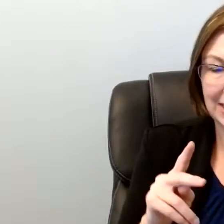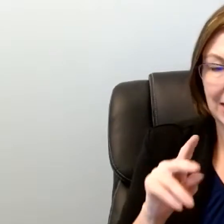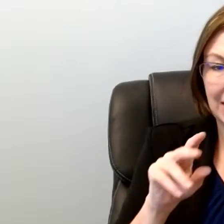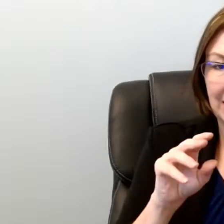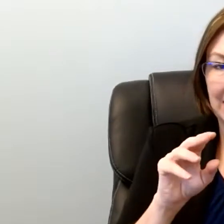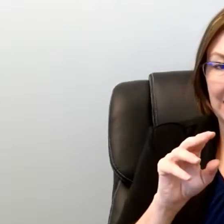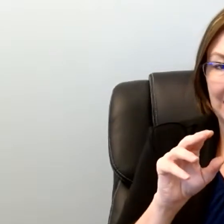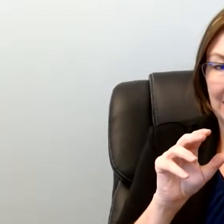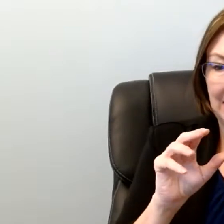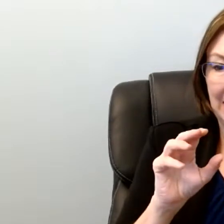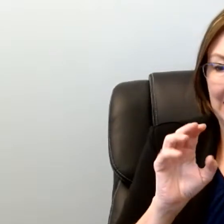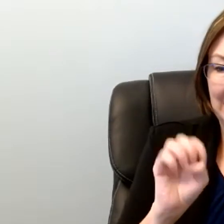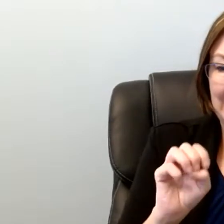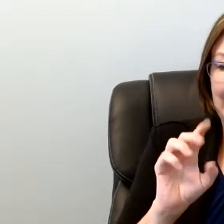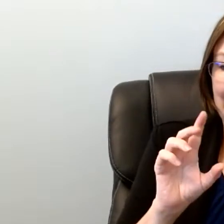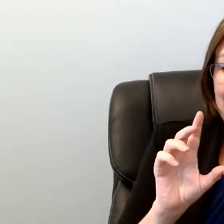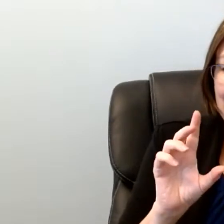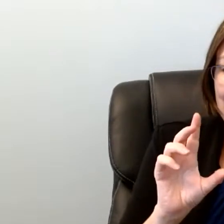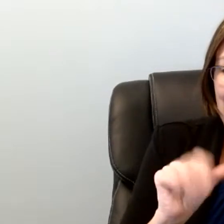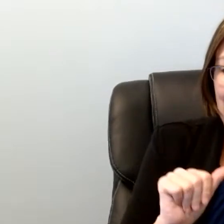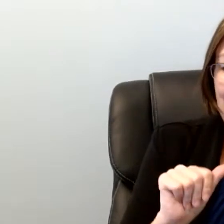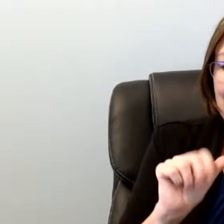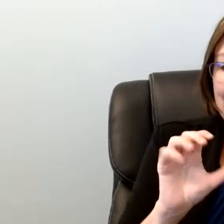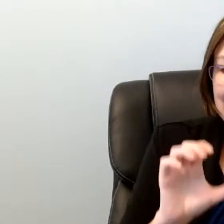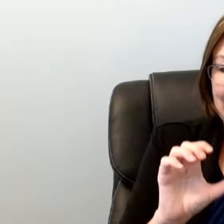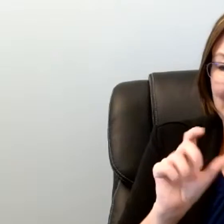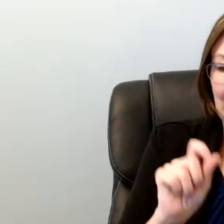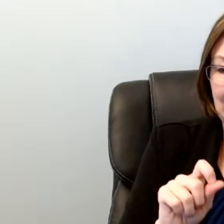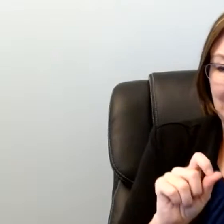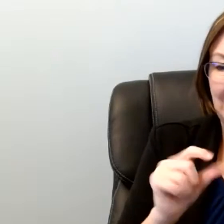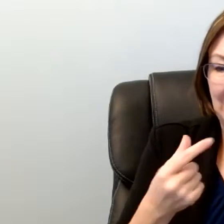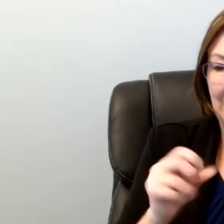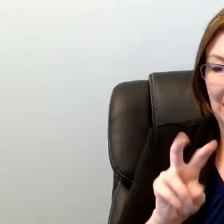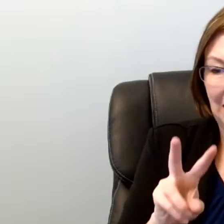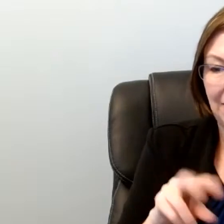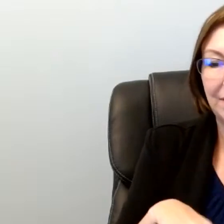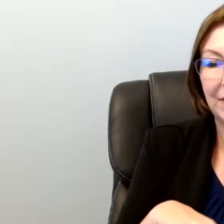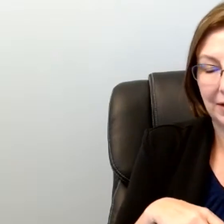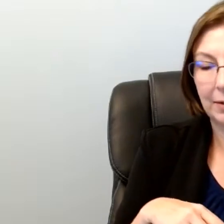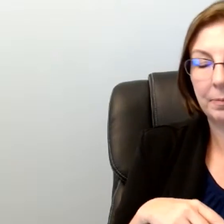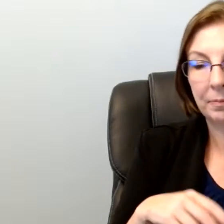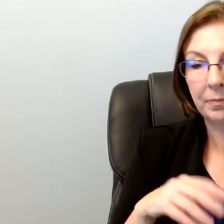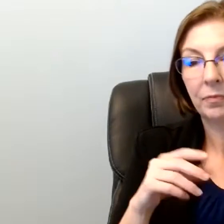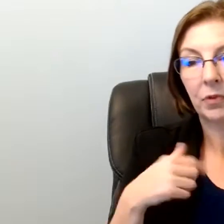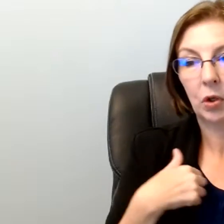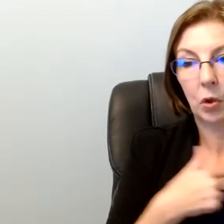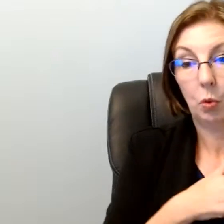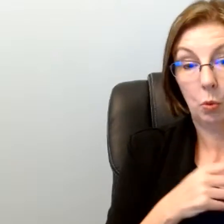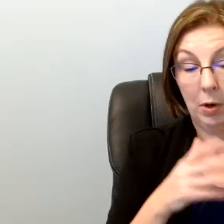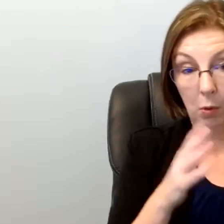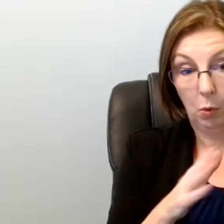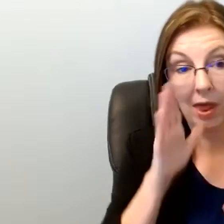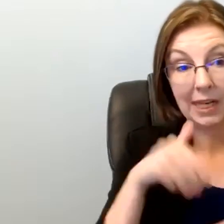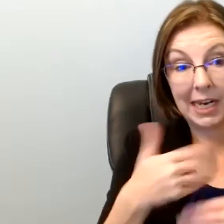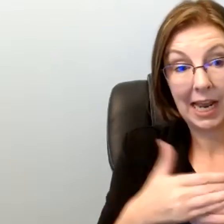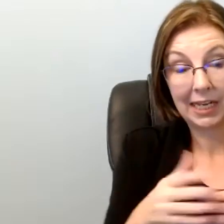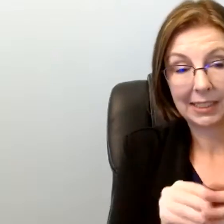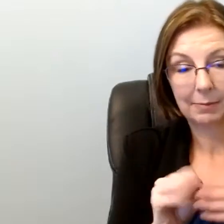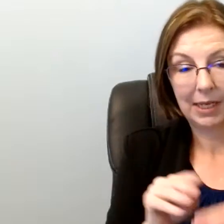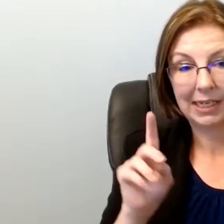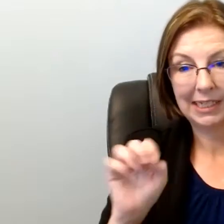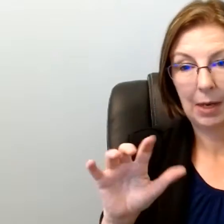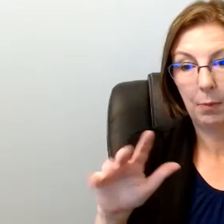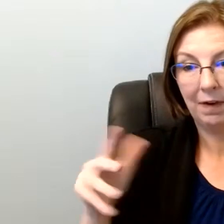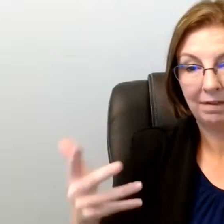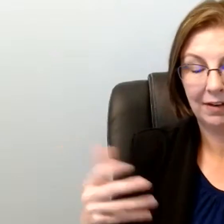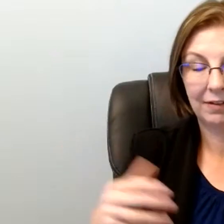eac.gov/voter-accessibility to learn more. Finally, I'll mention that the Technical Guidelines Development Committee is scheduled to convene on December 5th. Further development of the